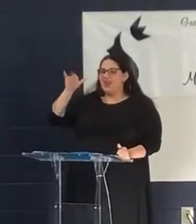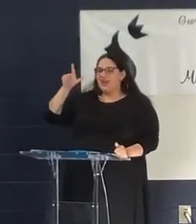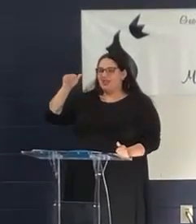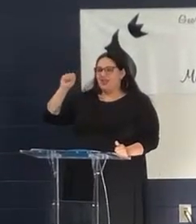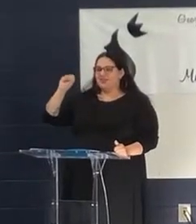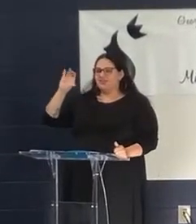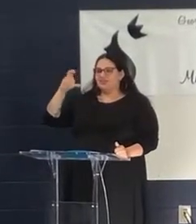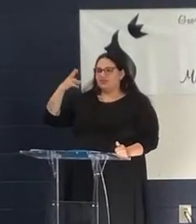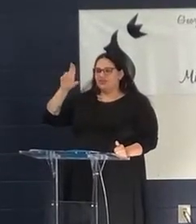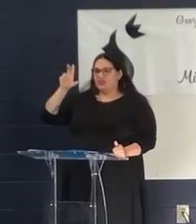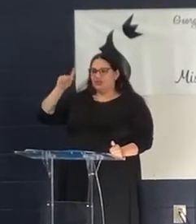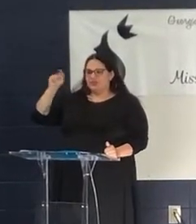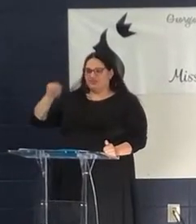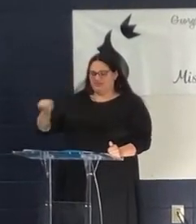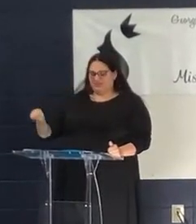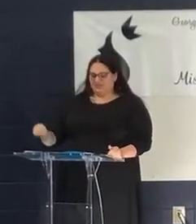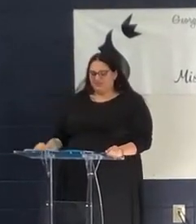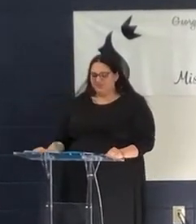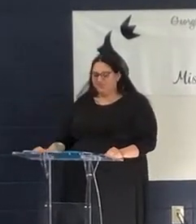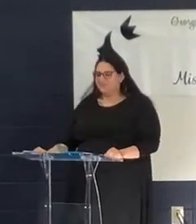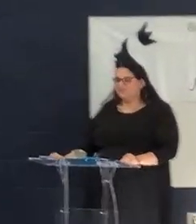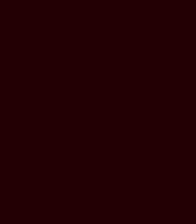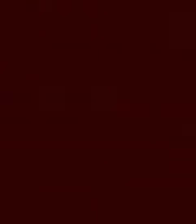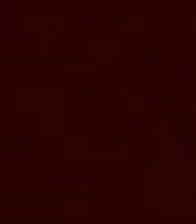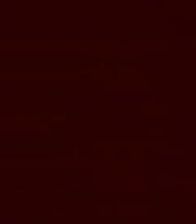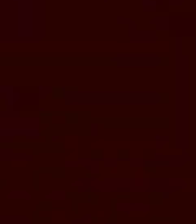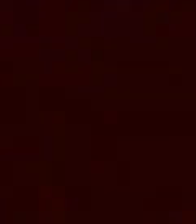Next, we have Layla Schultz.